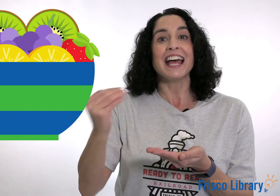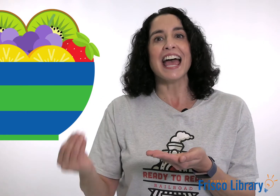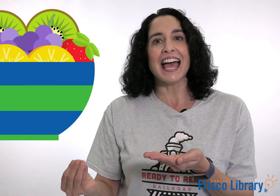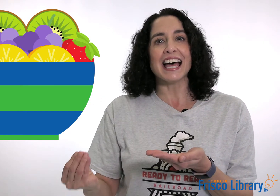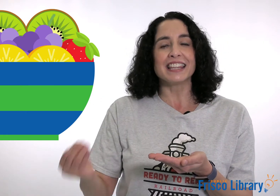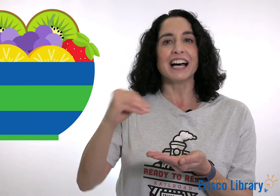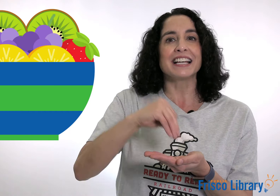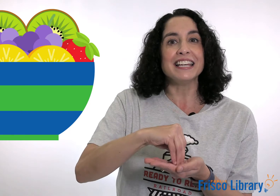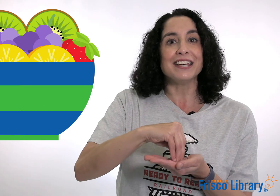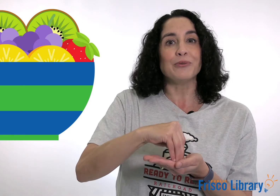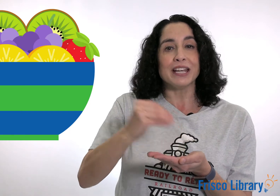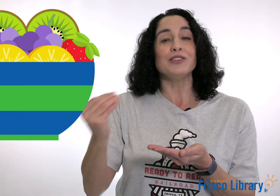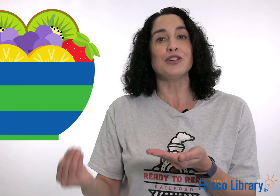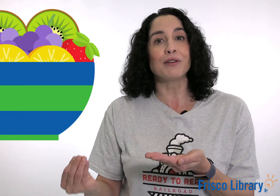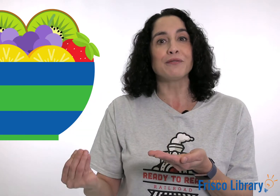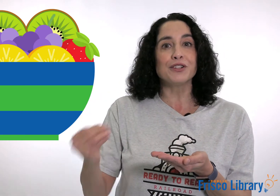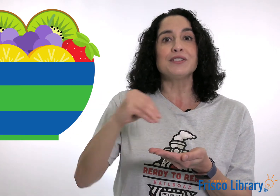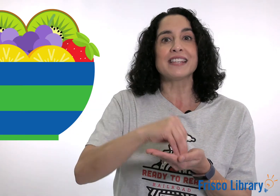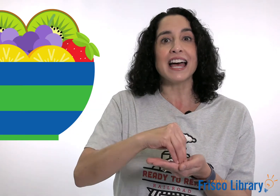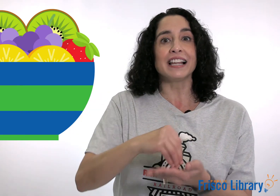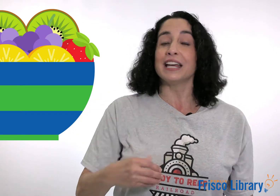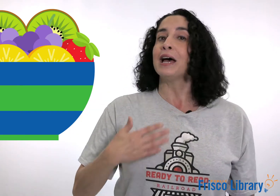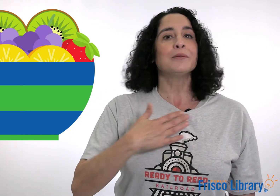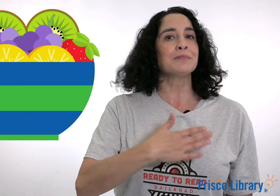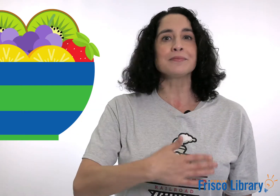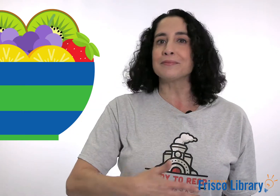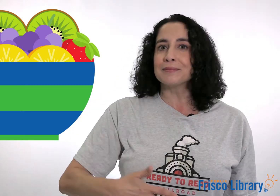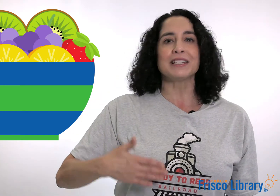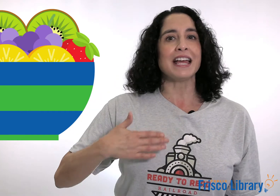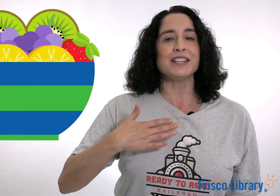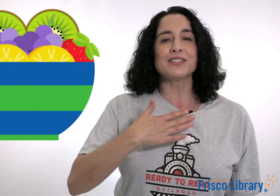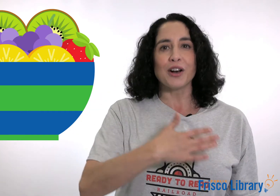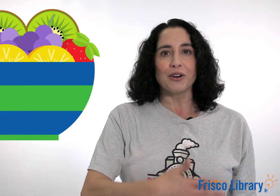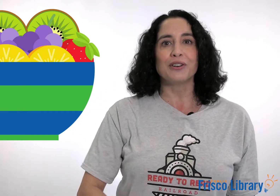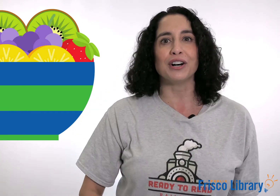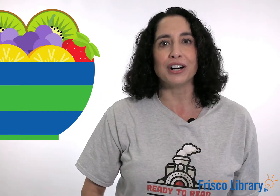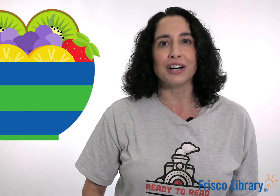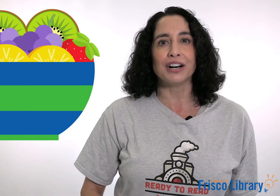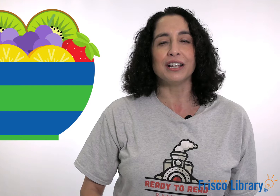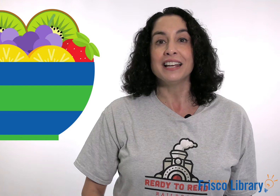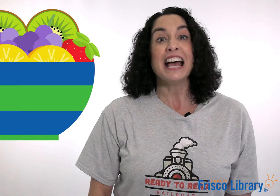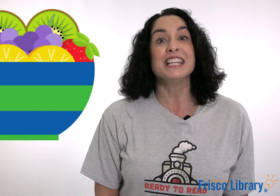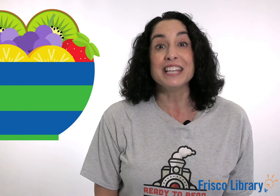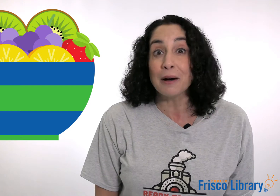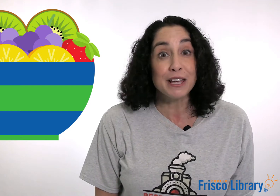add the kiwi to our fruit salad mmm-mmm it tastes so good yummy